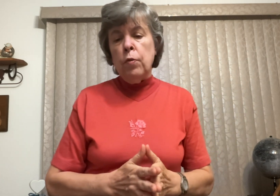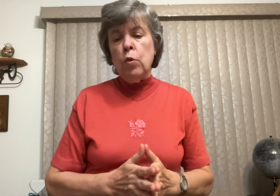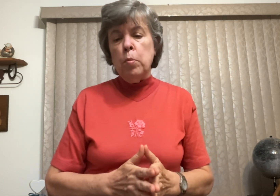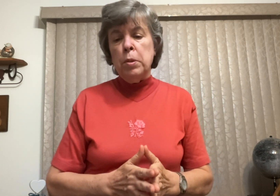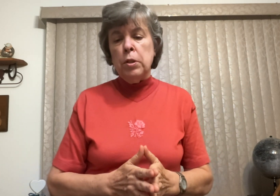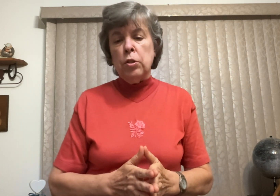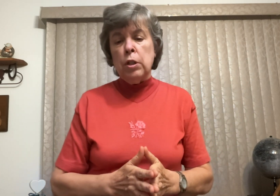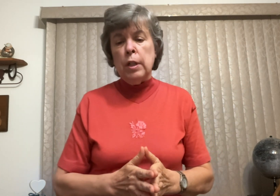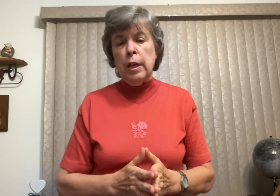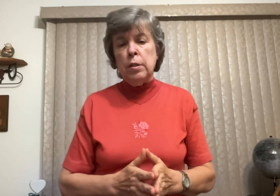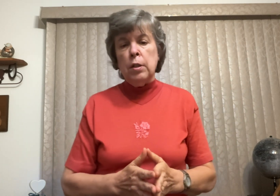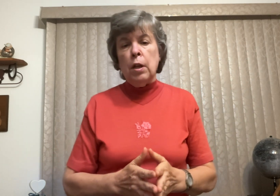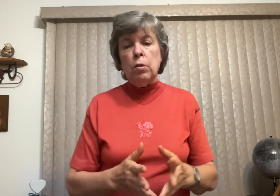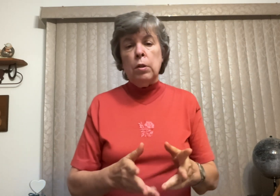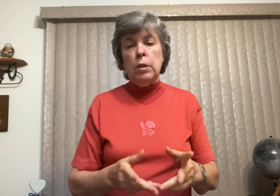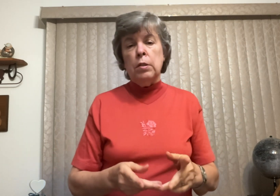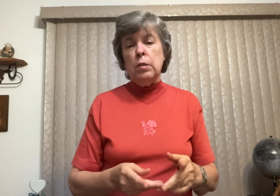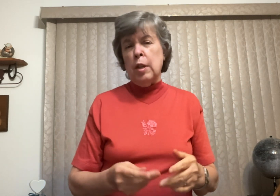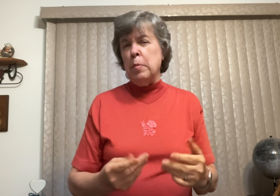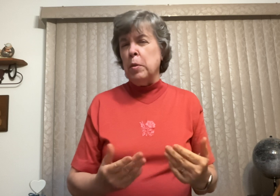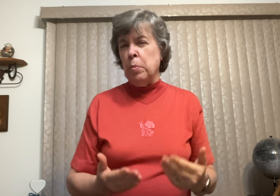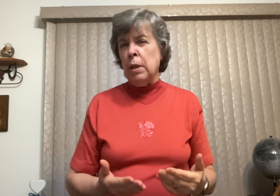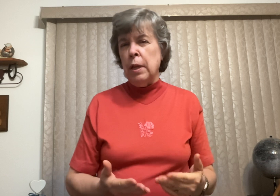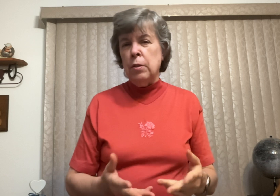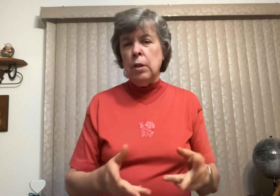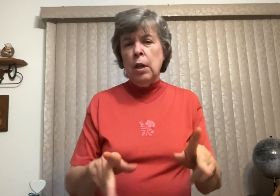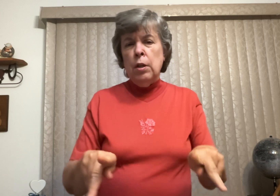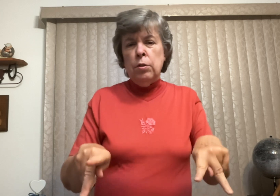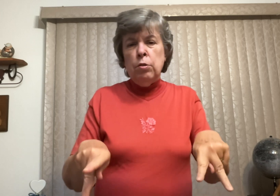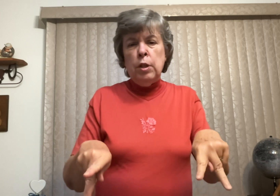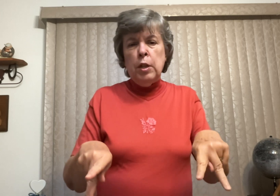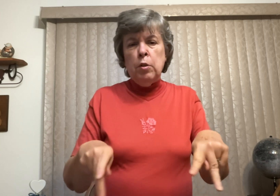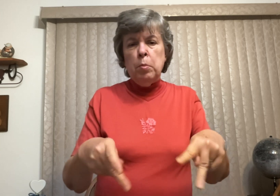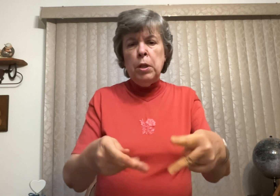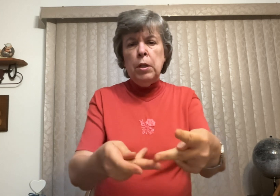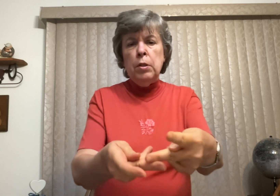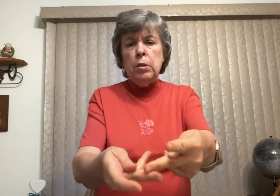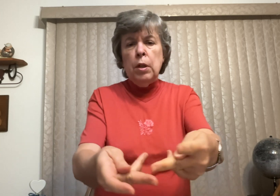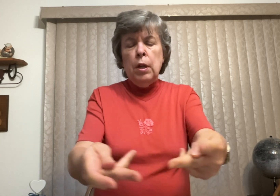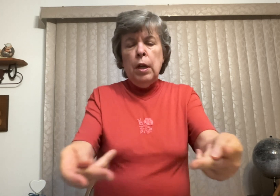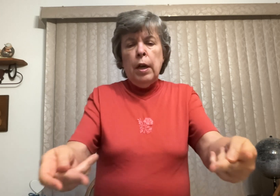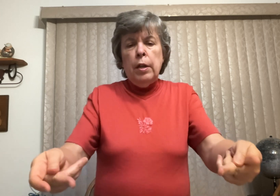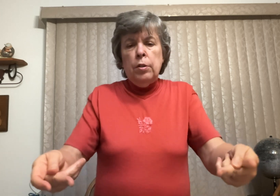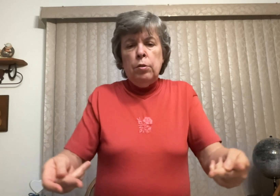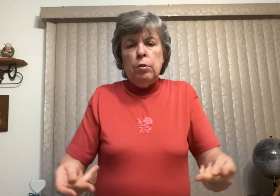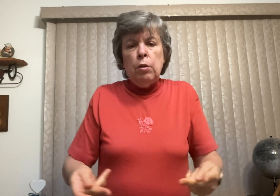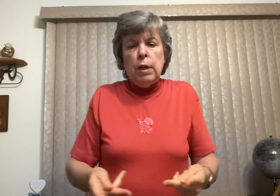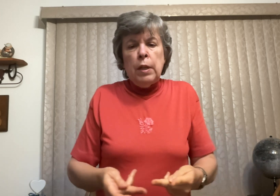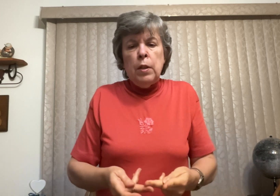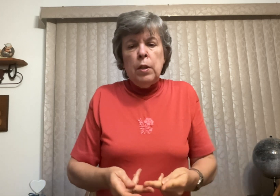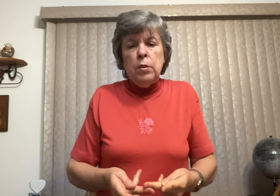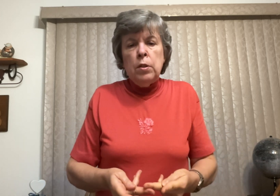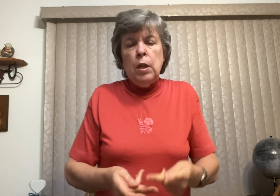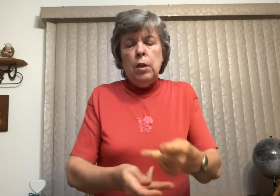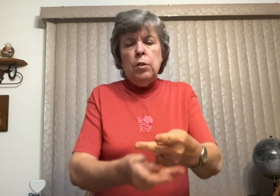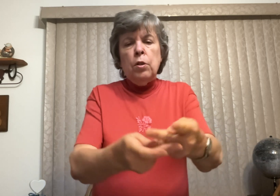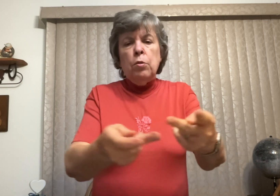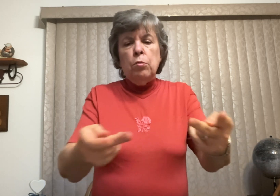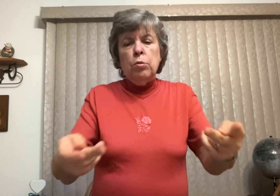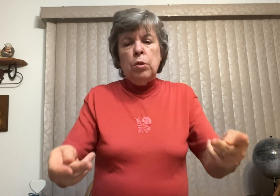for position in ASL is the same as place. So you take your P's and you go like this. So that